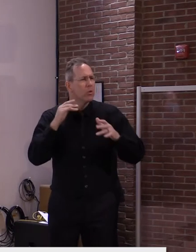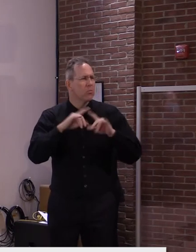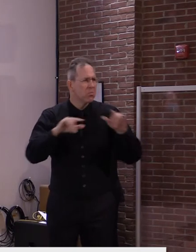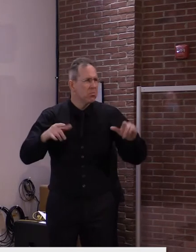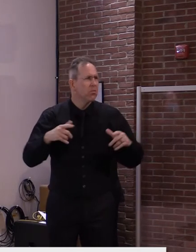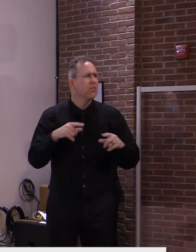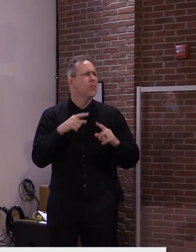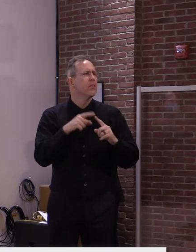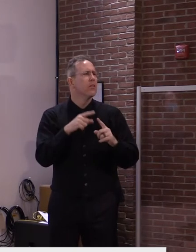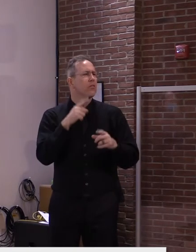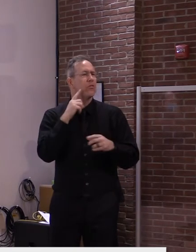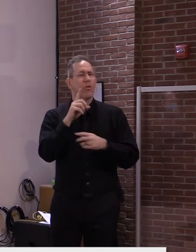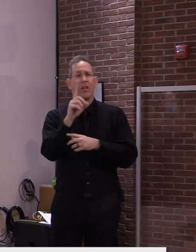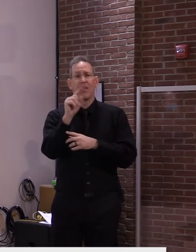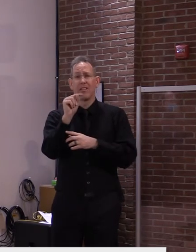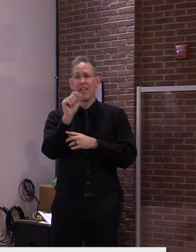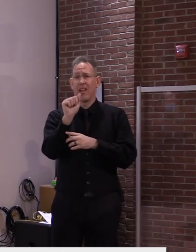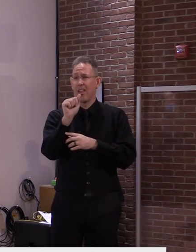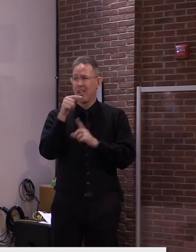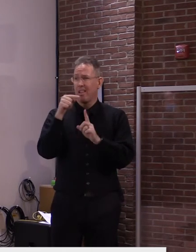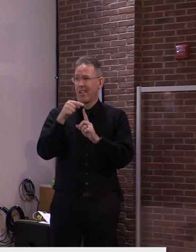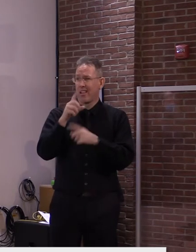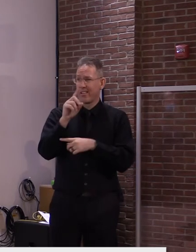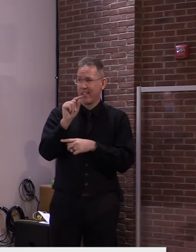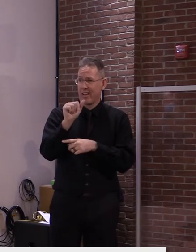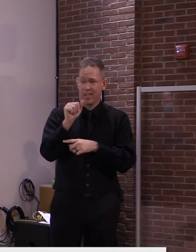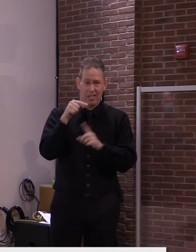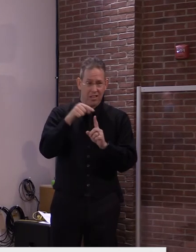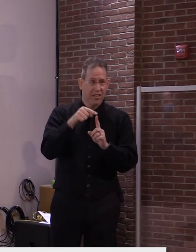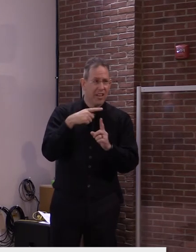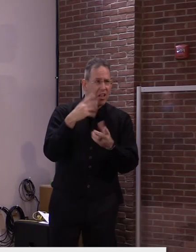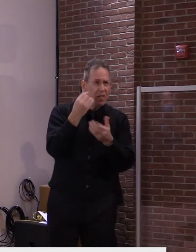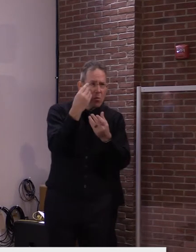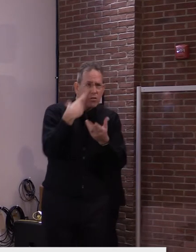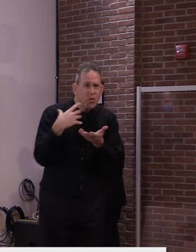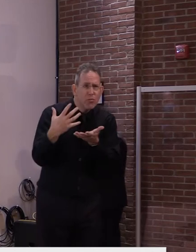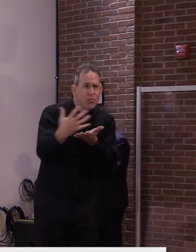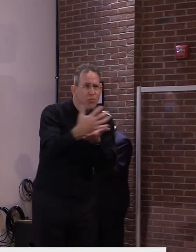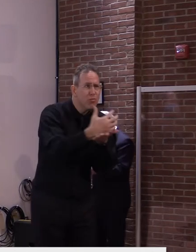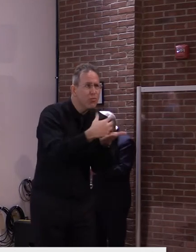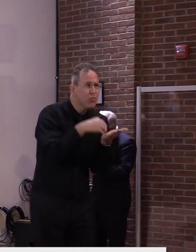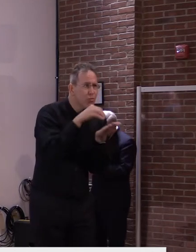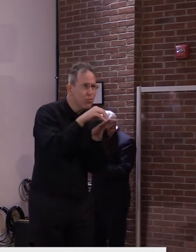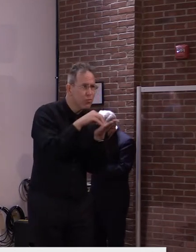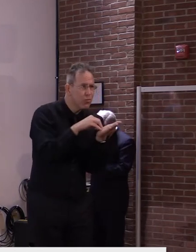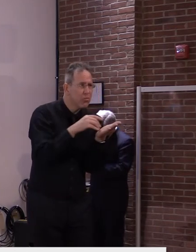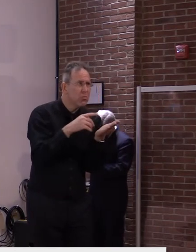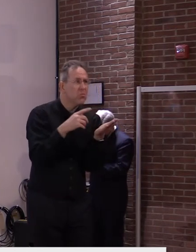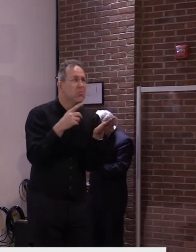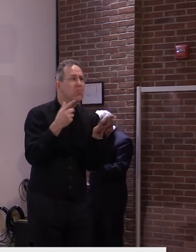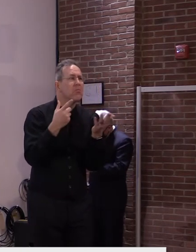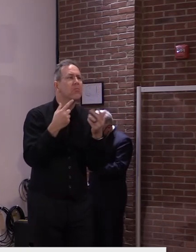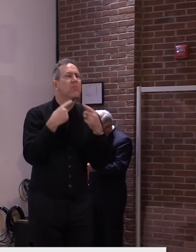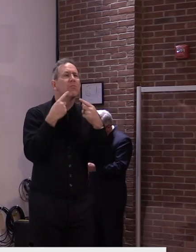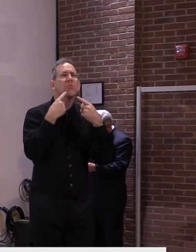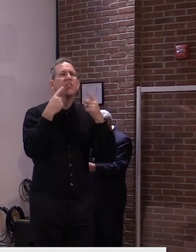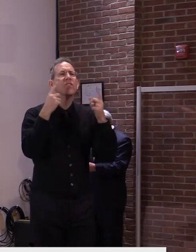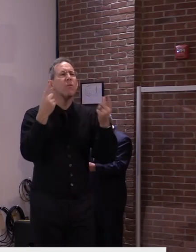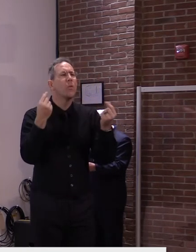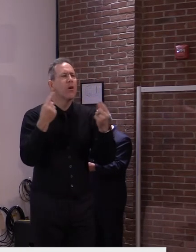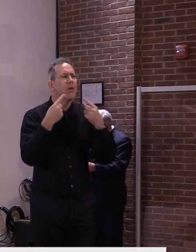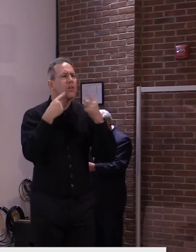Considering the success of your neighboring peers, your neighboring states, in their execution of high school sports this